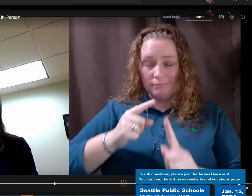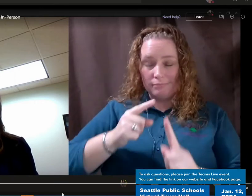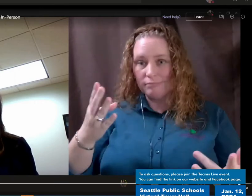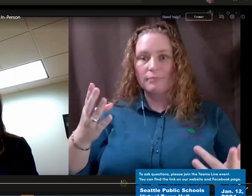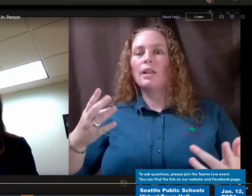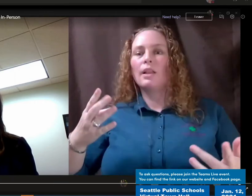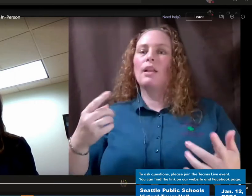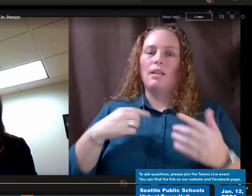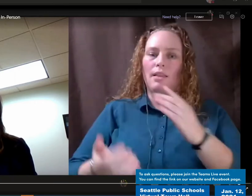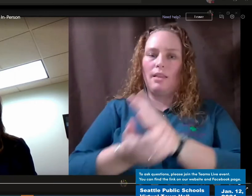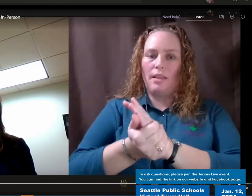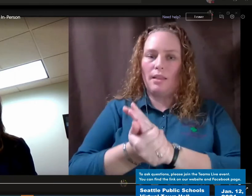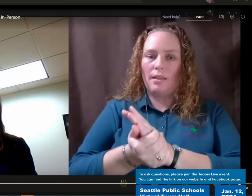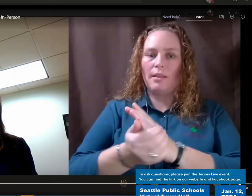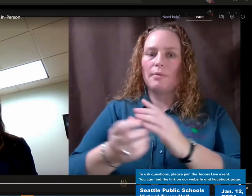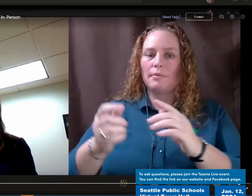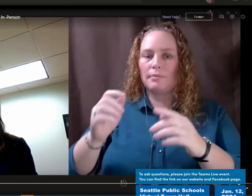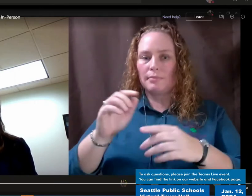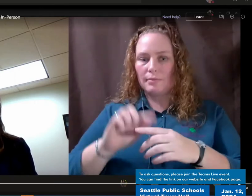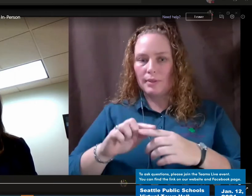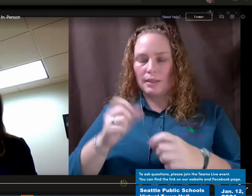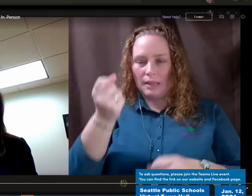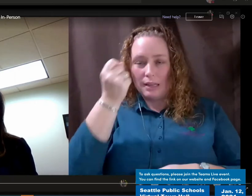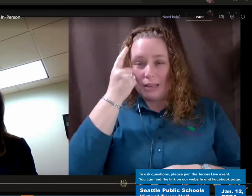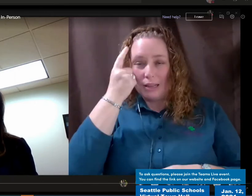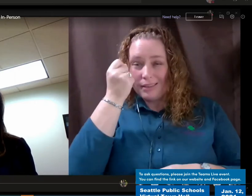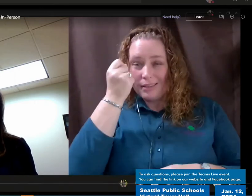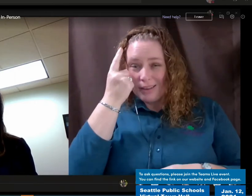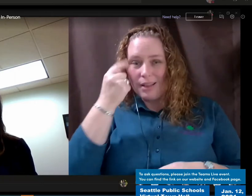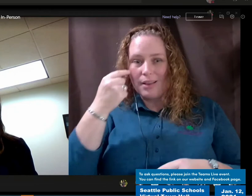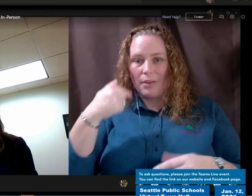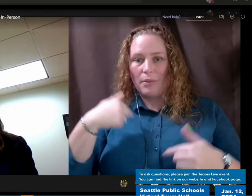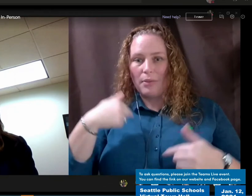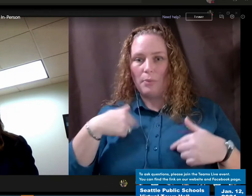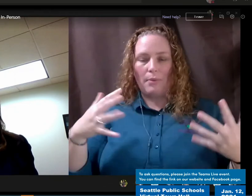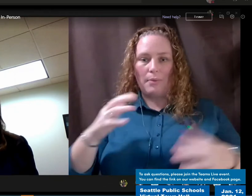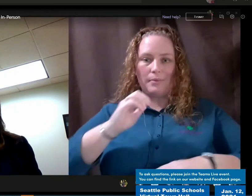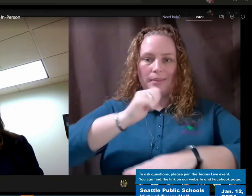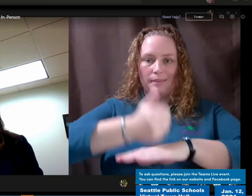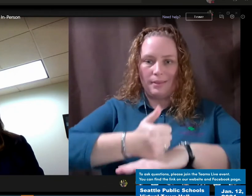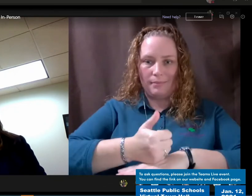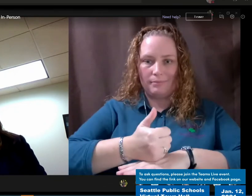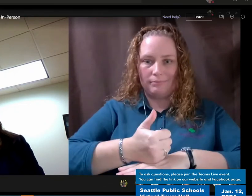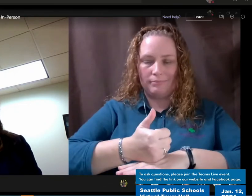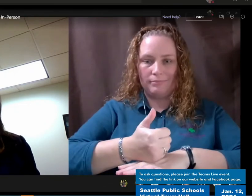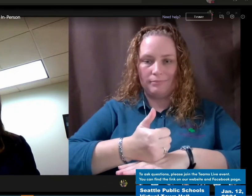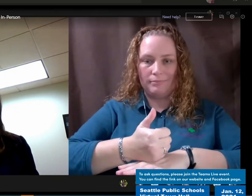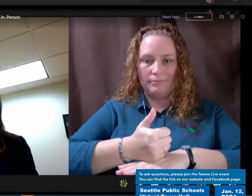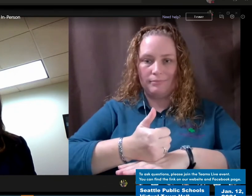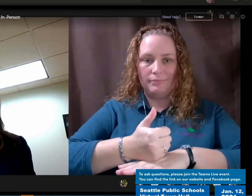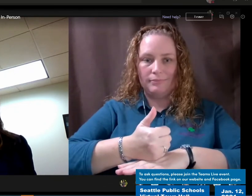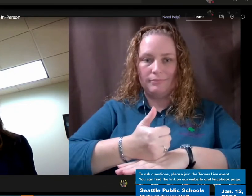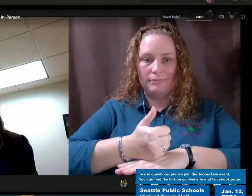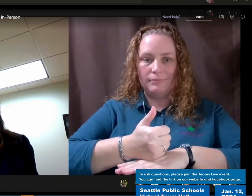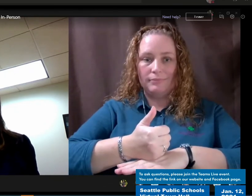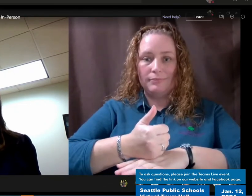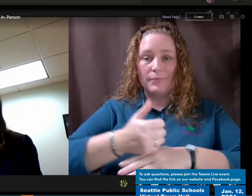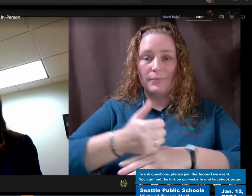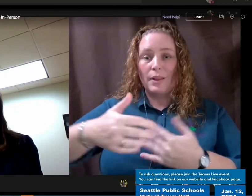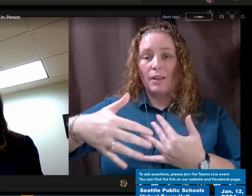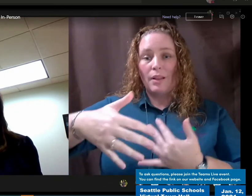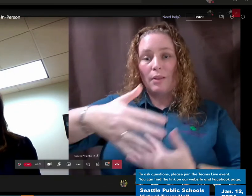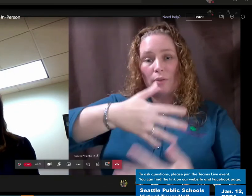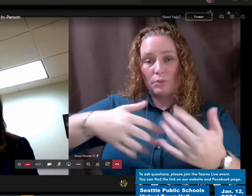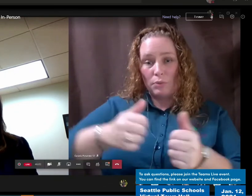addendum to the memorandum of understanding that we've got in place right now. In order to meet the social distancing guidelines in the